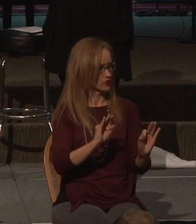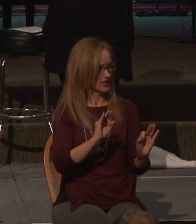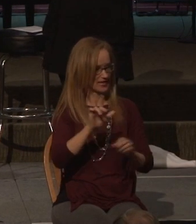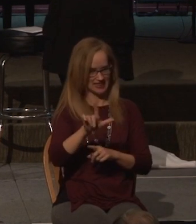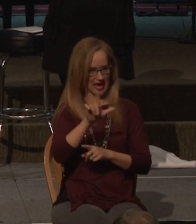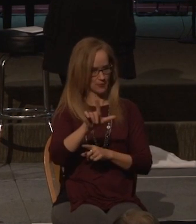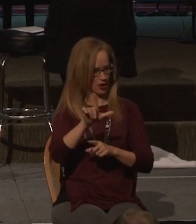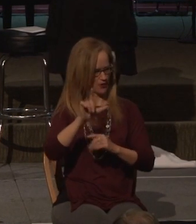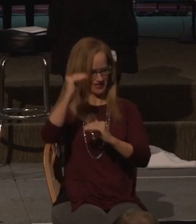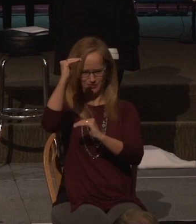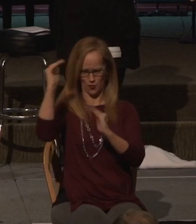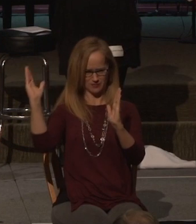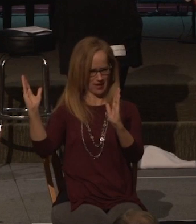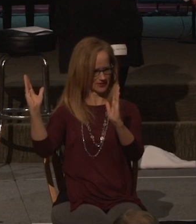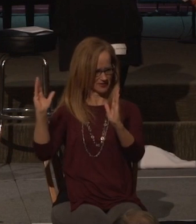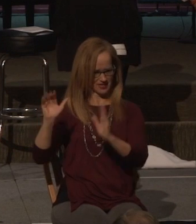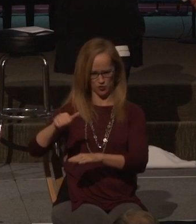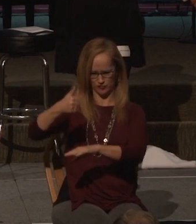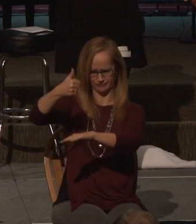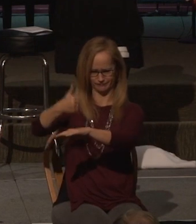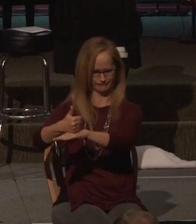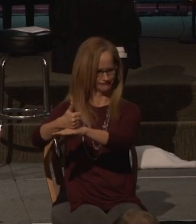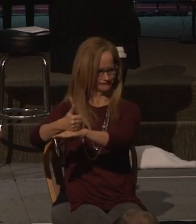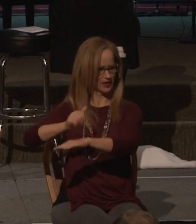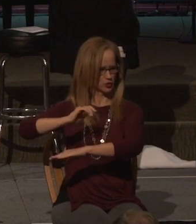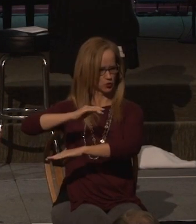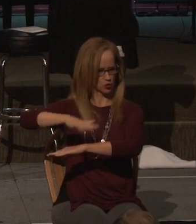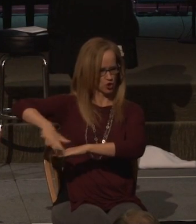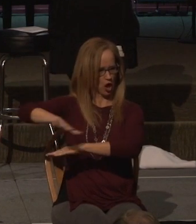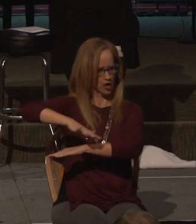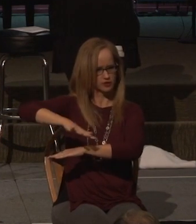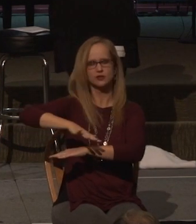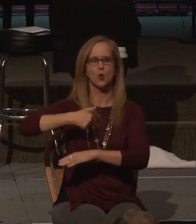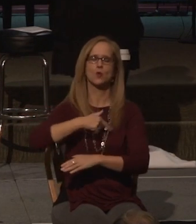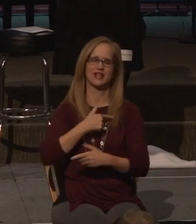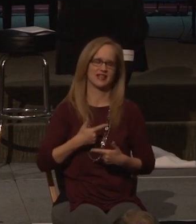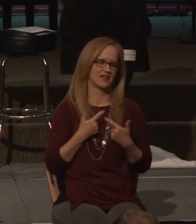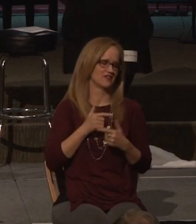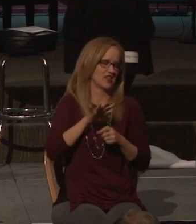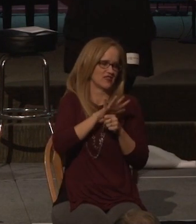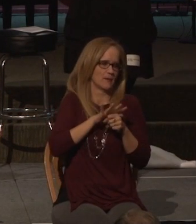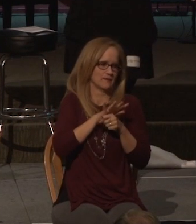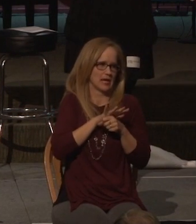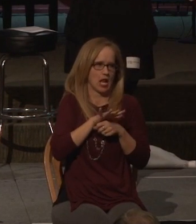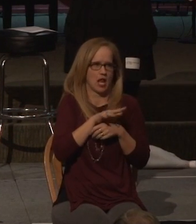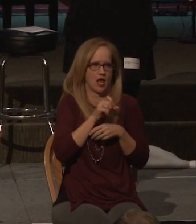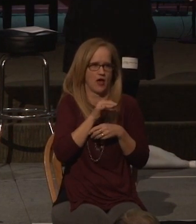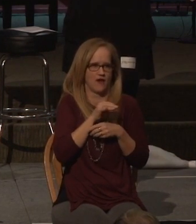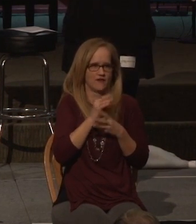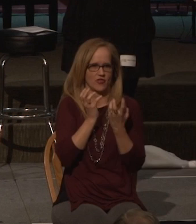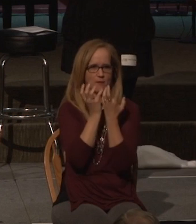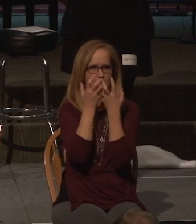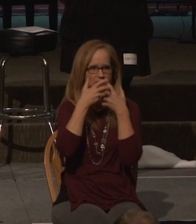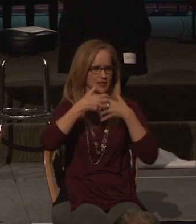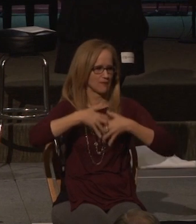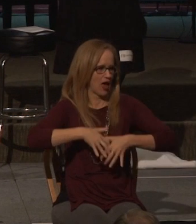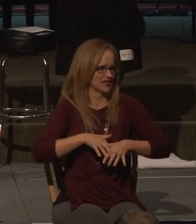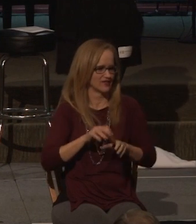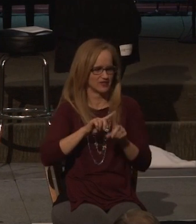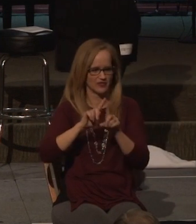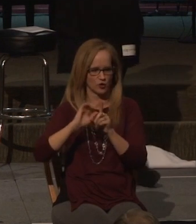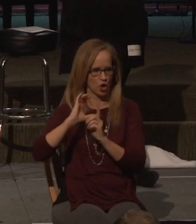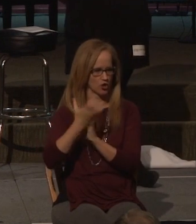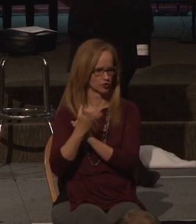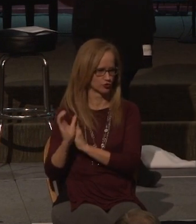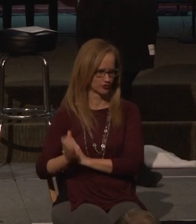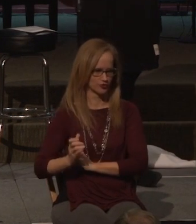libraries that you can put in your yard. We thought that that would be a good idea because we live in the middle of it, like a melting pot of different cultures.